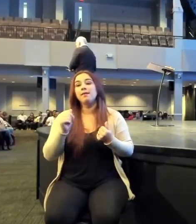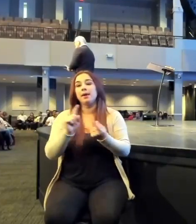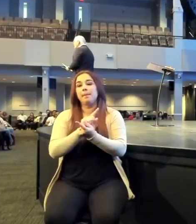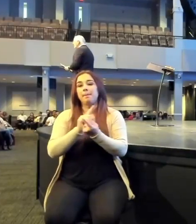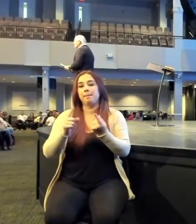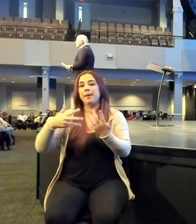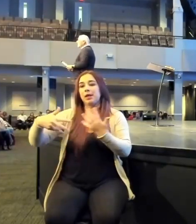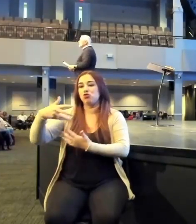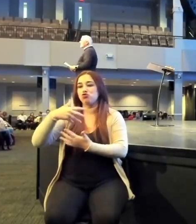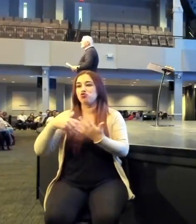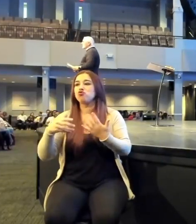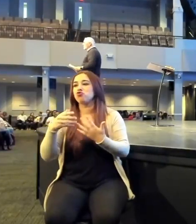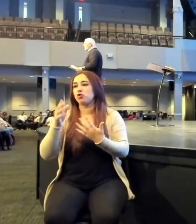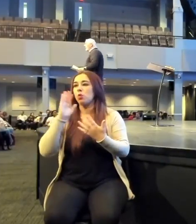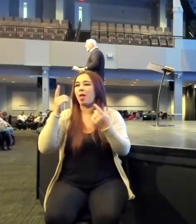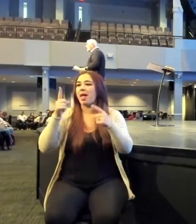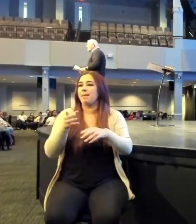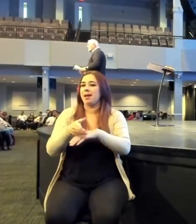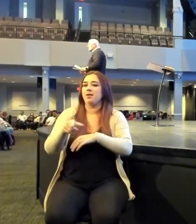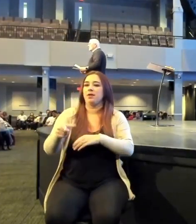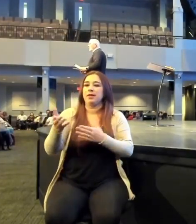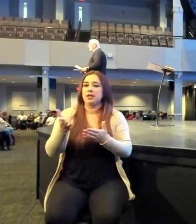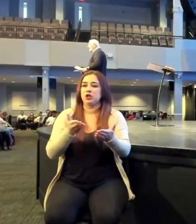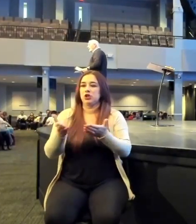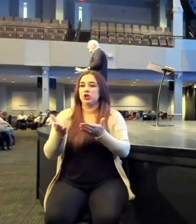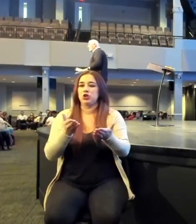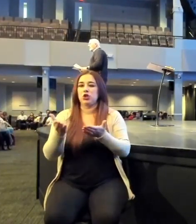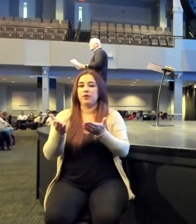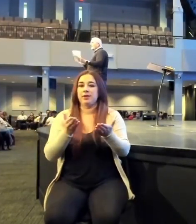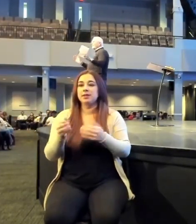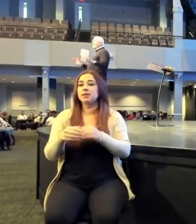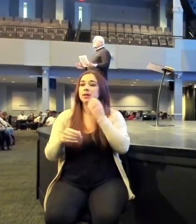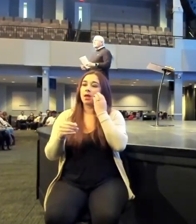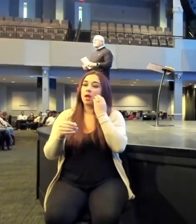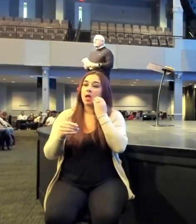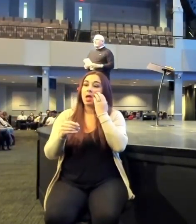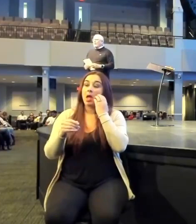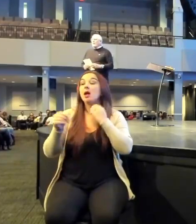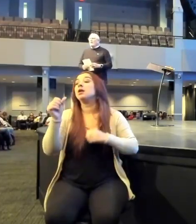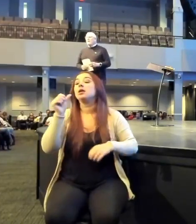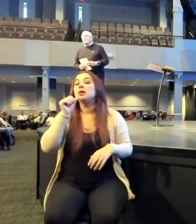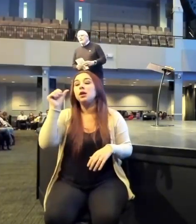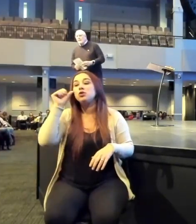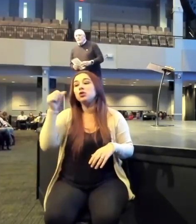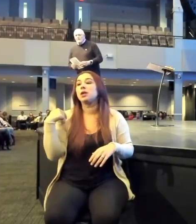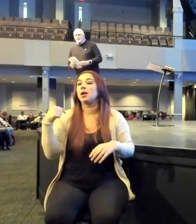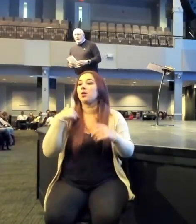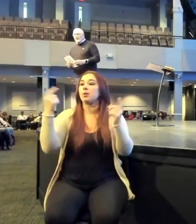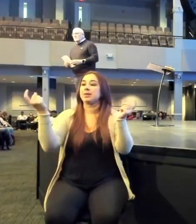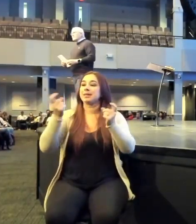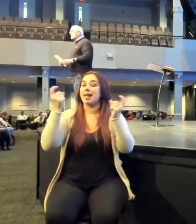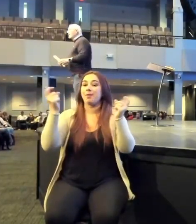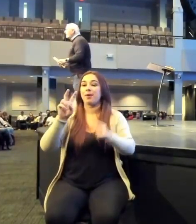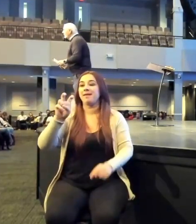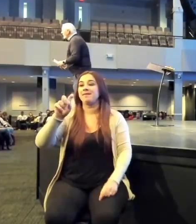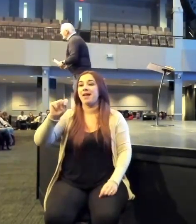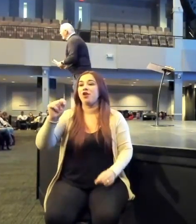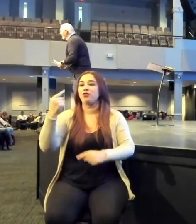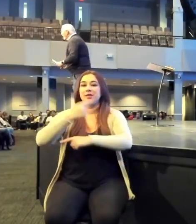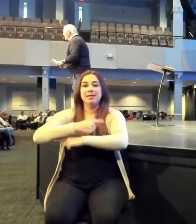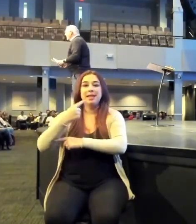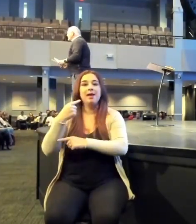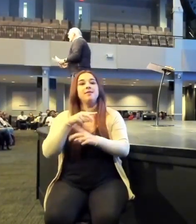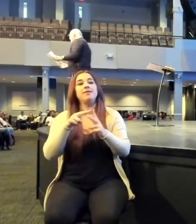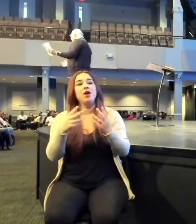end of today's service that I'll tell you more about in just a moment. Well, yesterday we also celebrated Veterans Day. I'm so thankful for